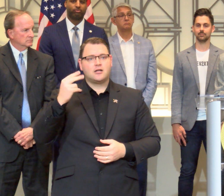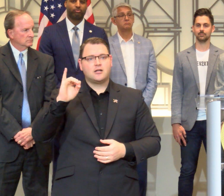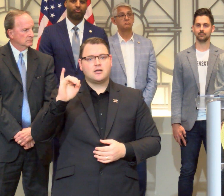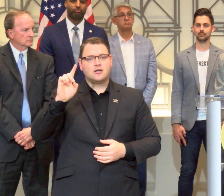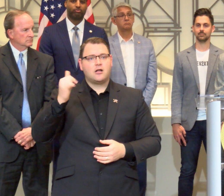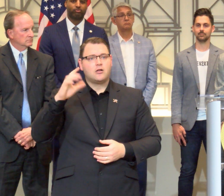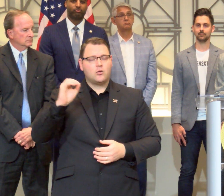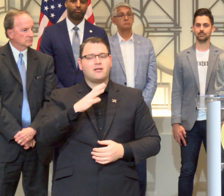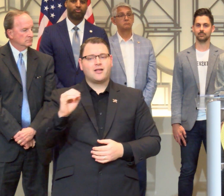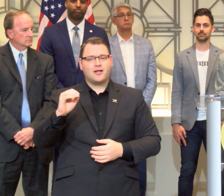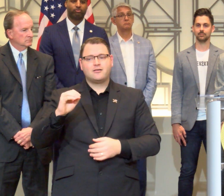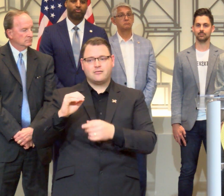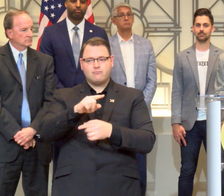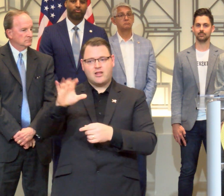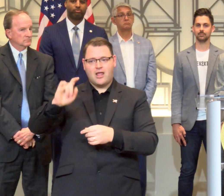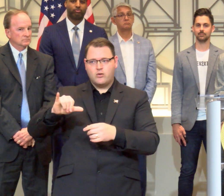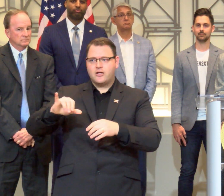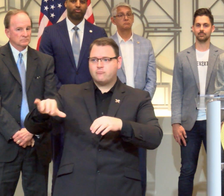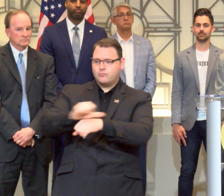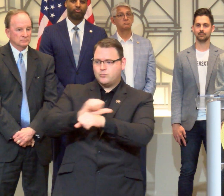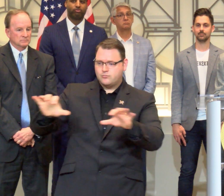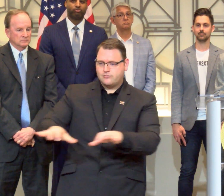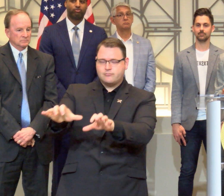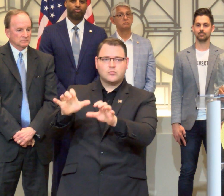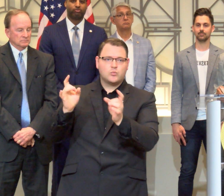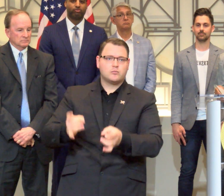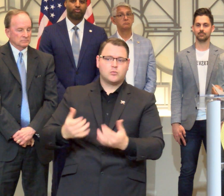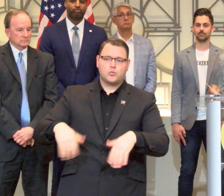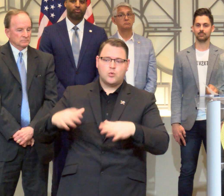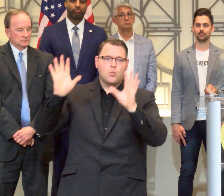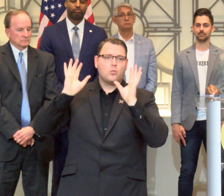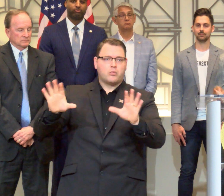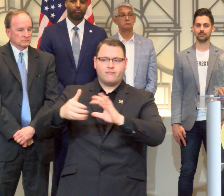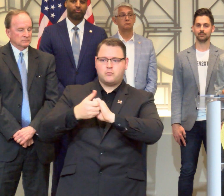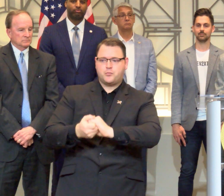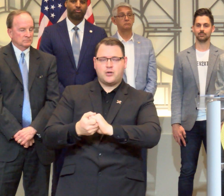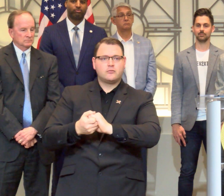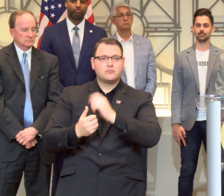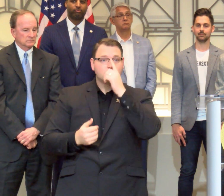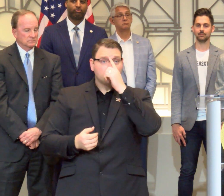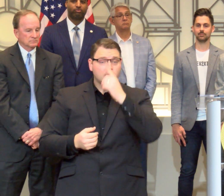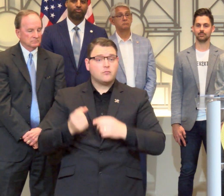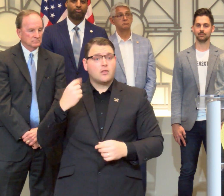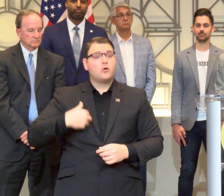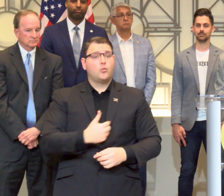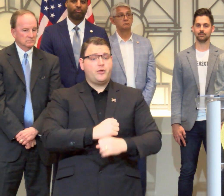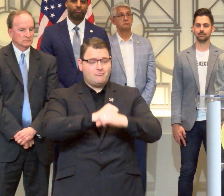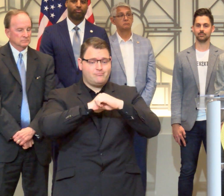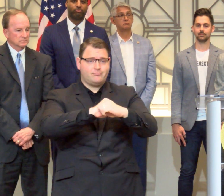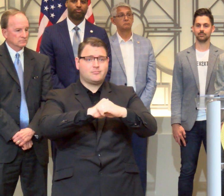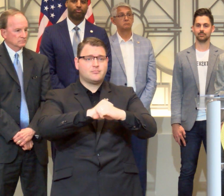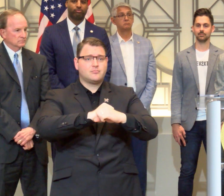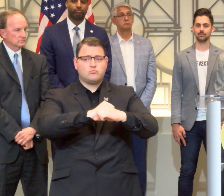the county. They have been a very vital partner in this entire operation. We are taking deliberate steps to protect the public and